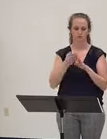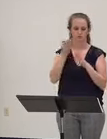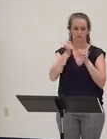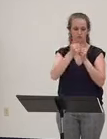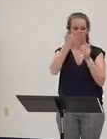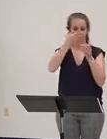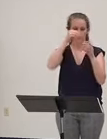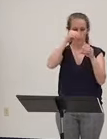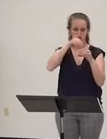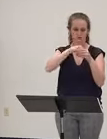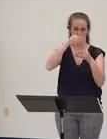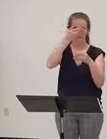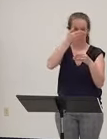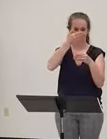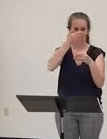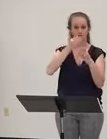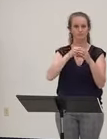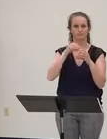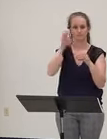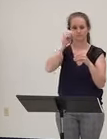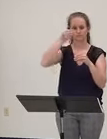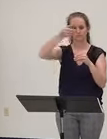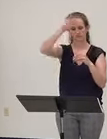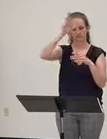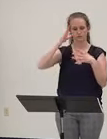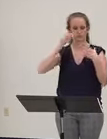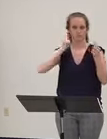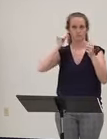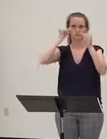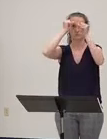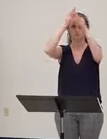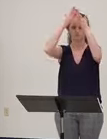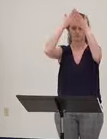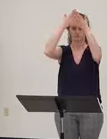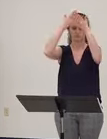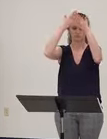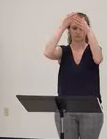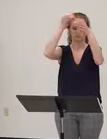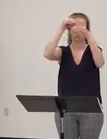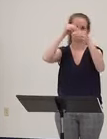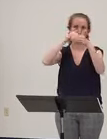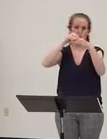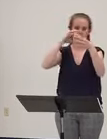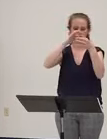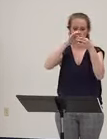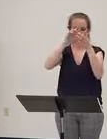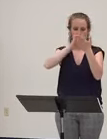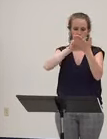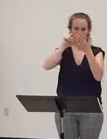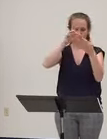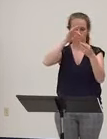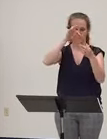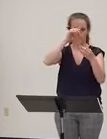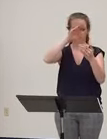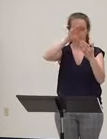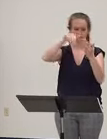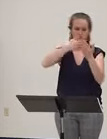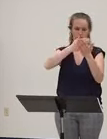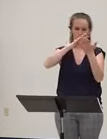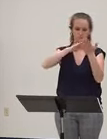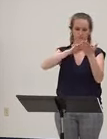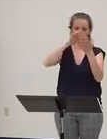Through him and with him and in him, O God, Almighty Father, in the unity of the